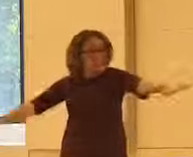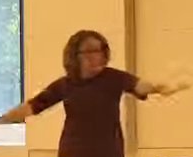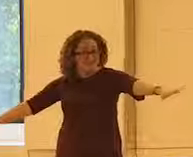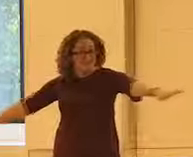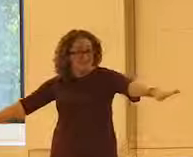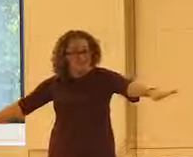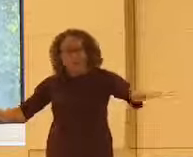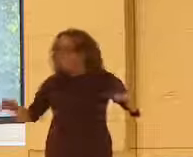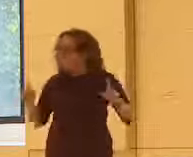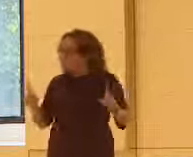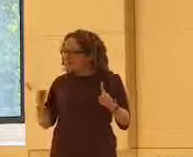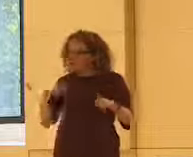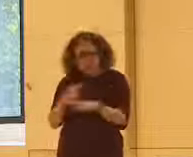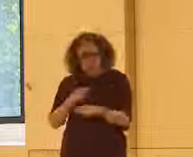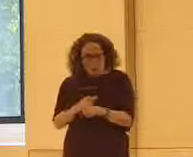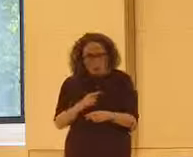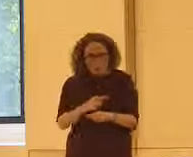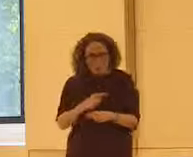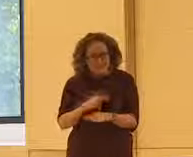So 46%. So